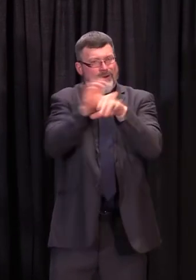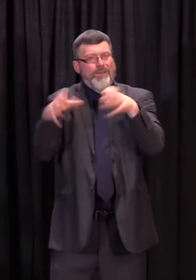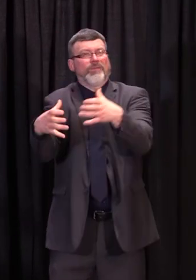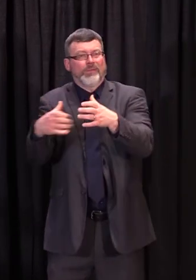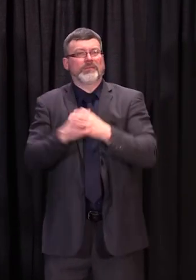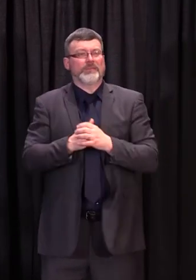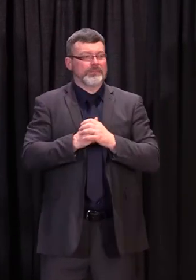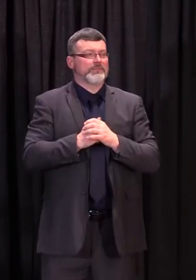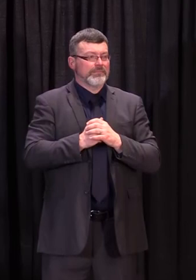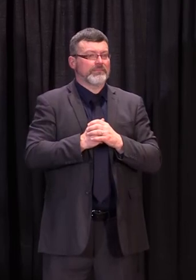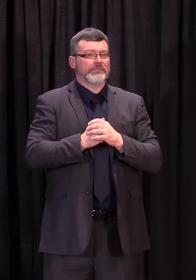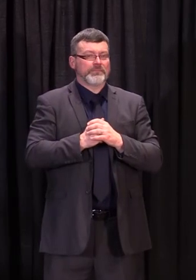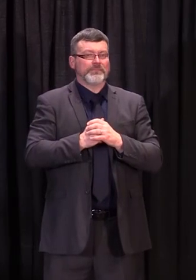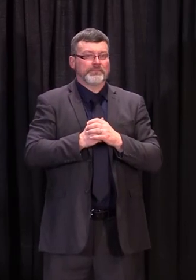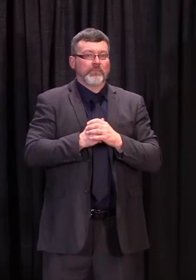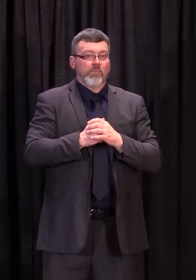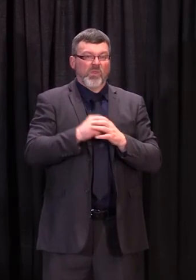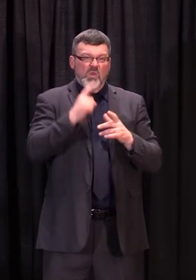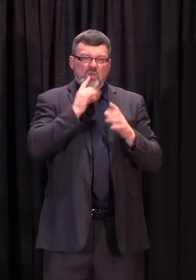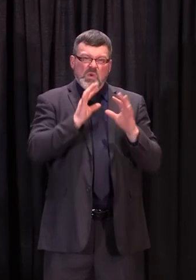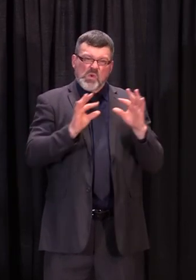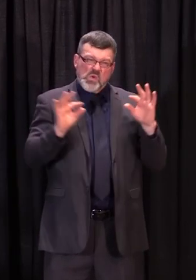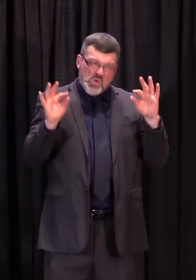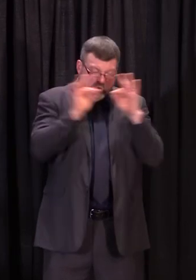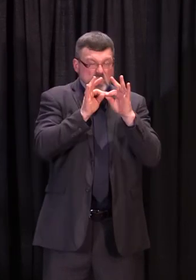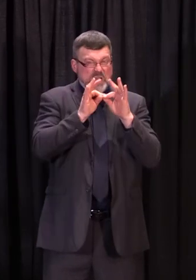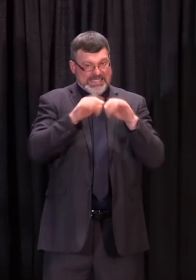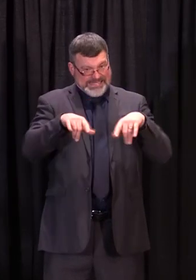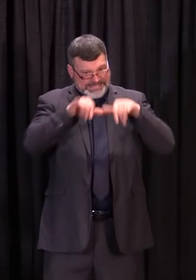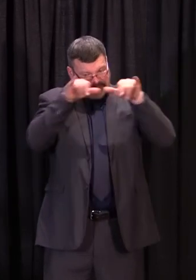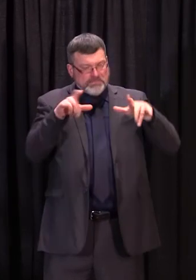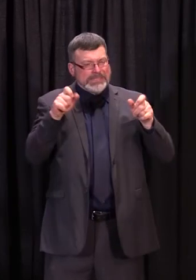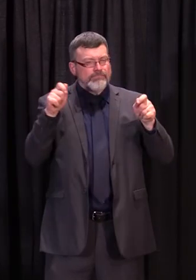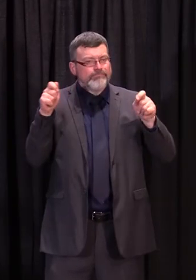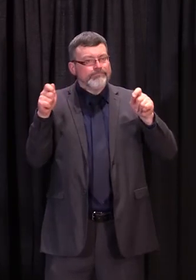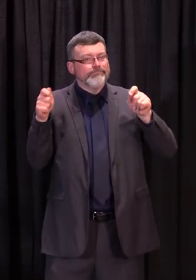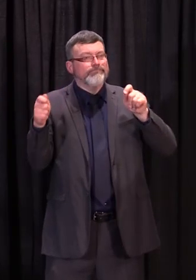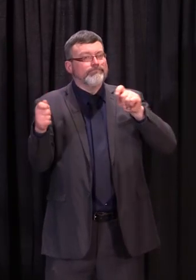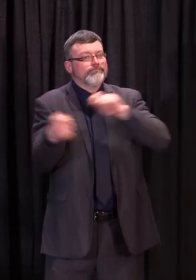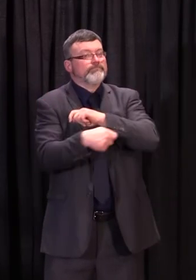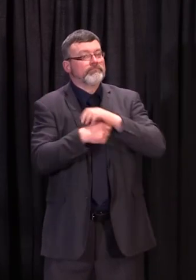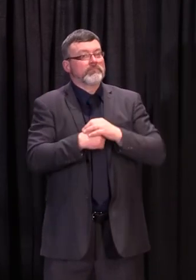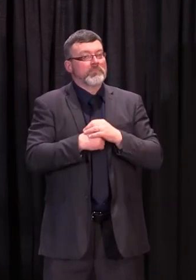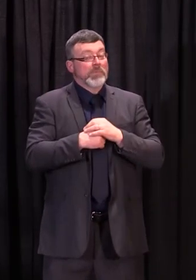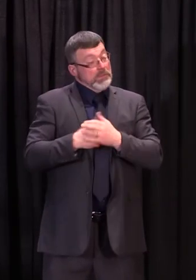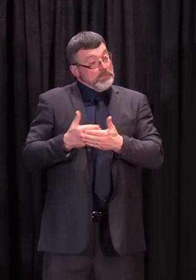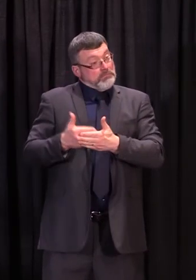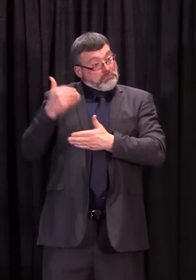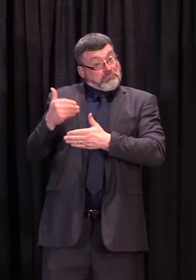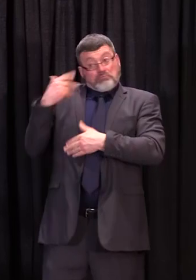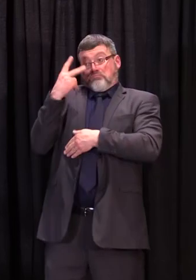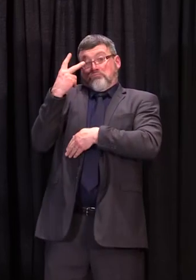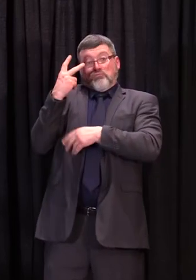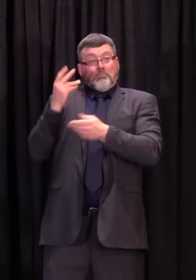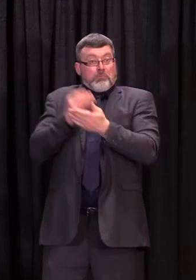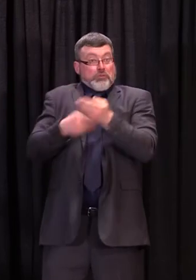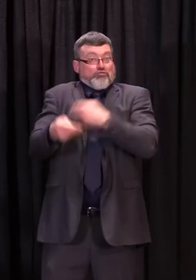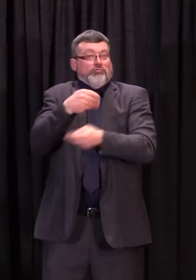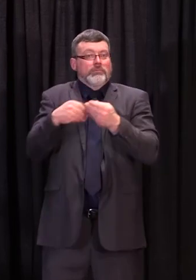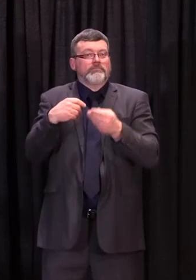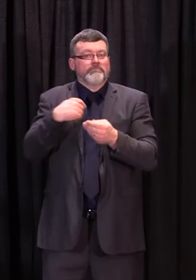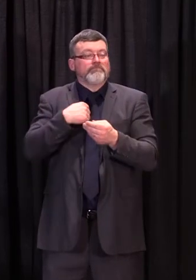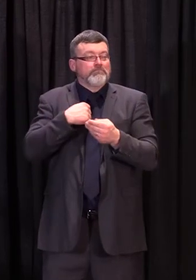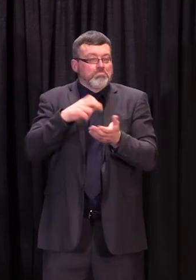to adapt. In our last two budgets, we appropriated $183 million to the Vermont